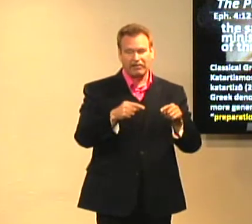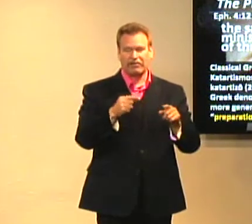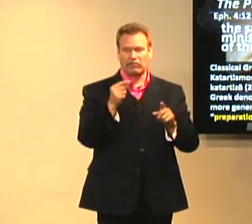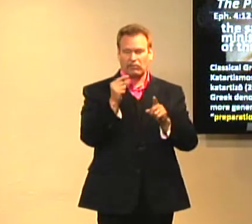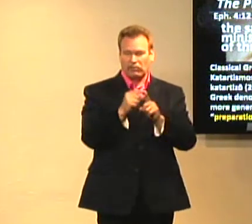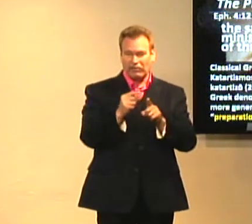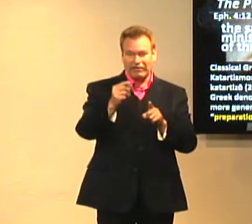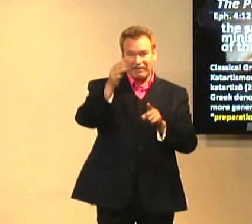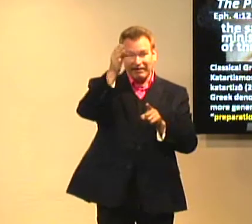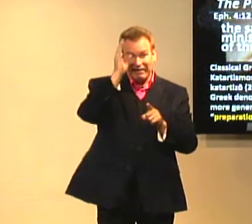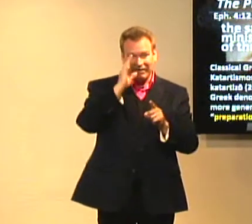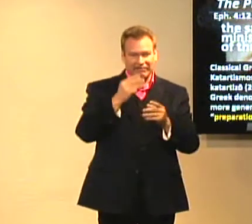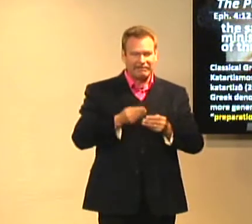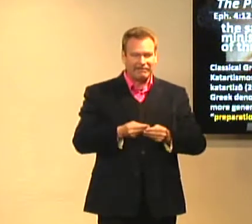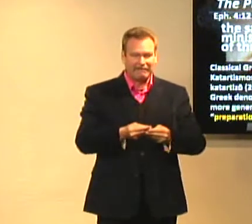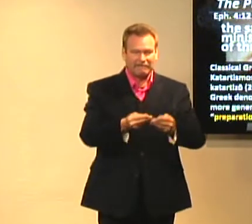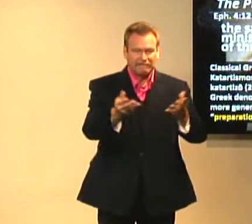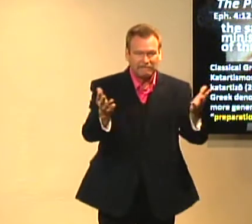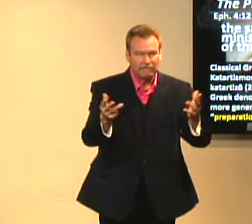with. And we come and we hear the word of God.